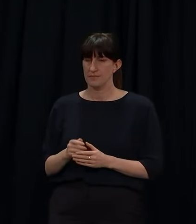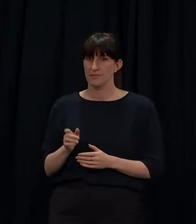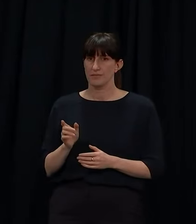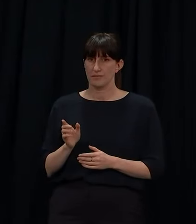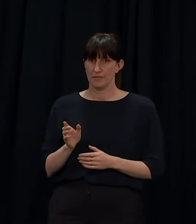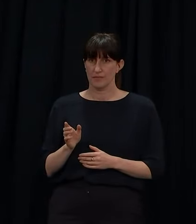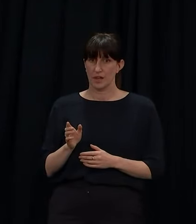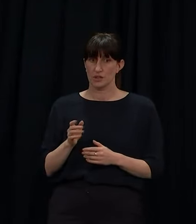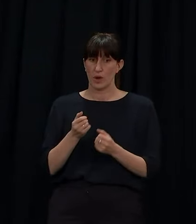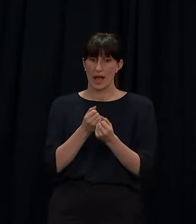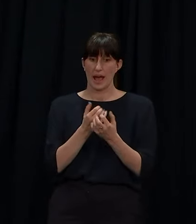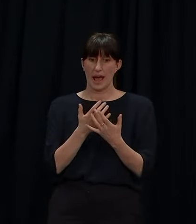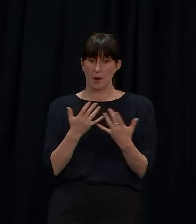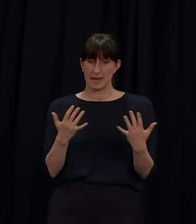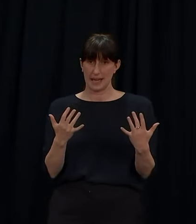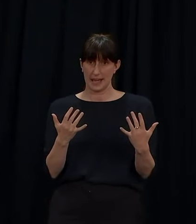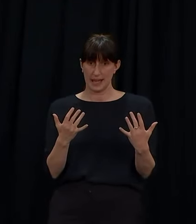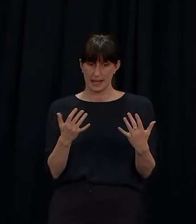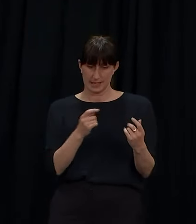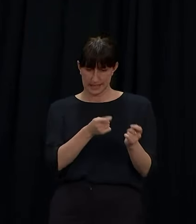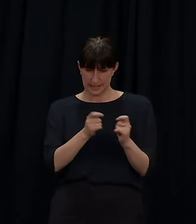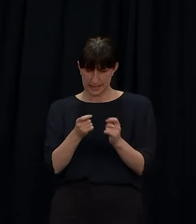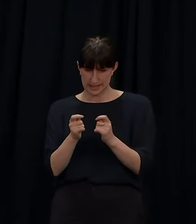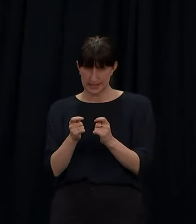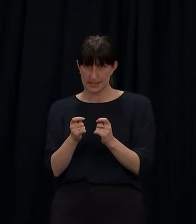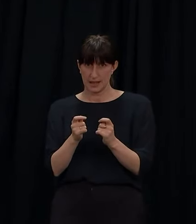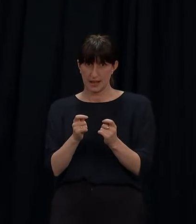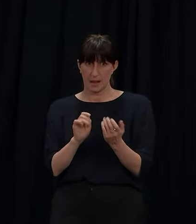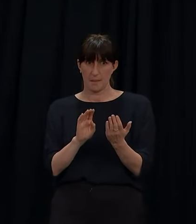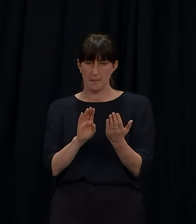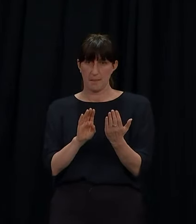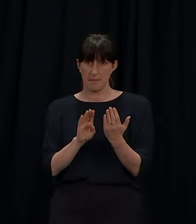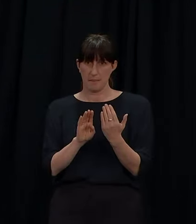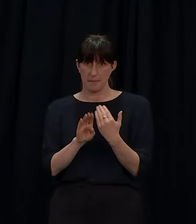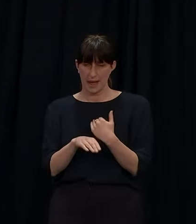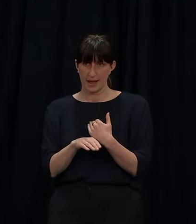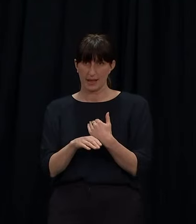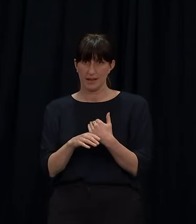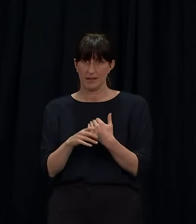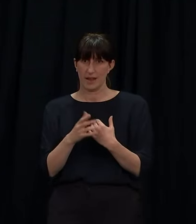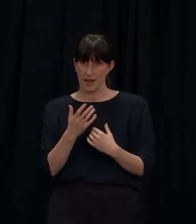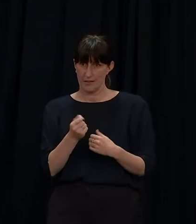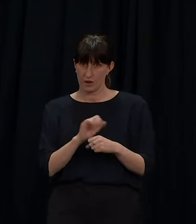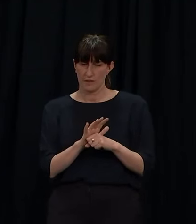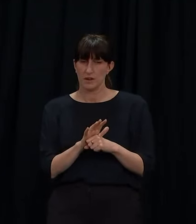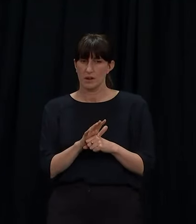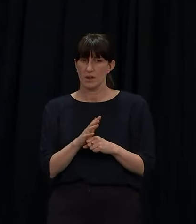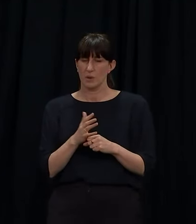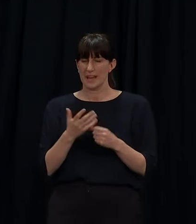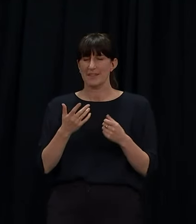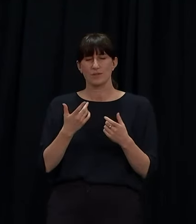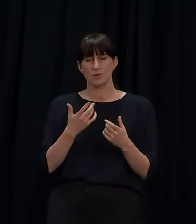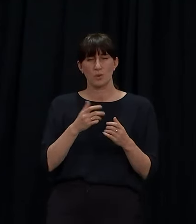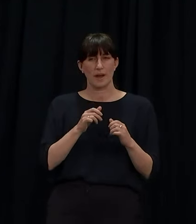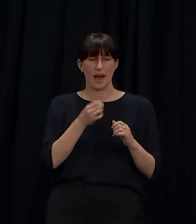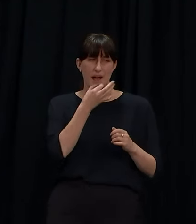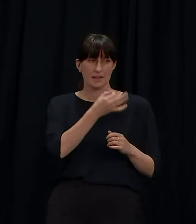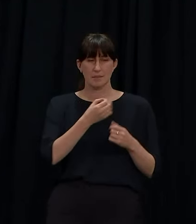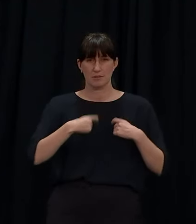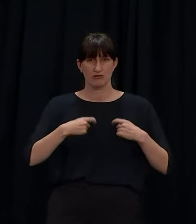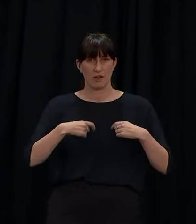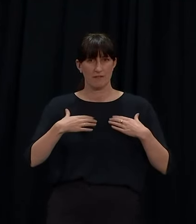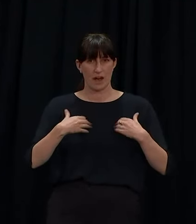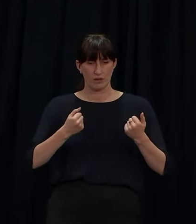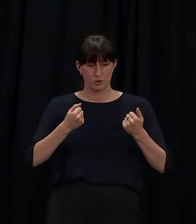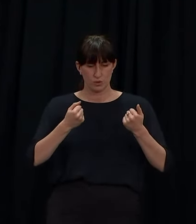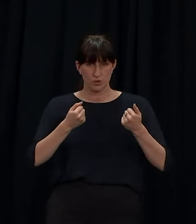returned tests. Of course, some of them have different dates that they're meant to be tested on. So I'd need to ask the ministry to break down that data by those who have an